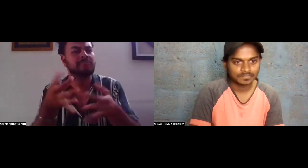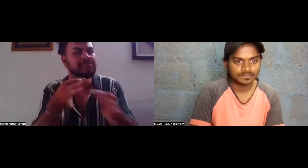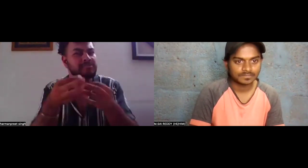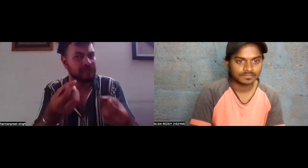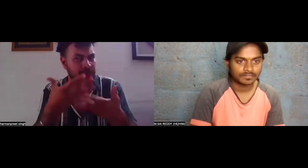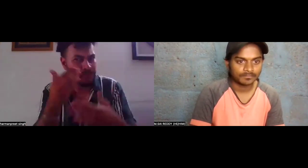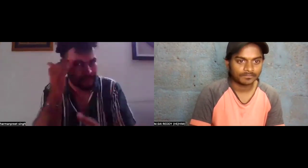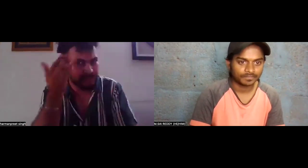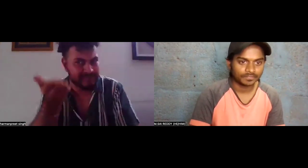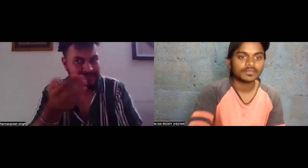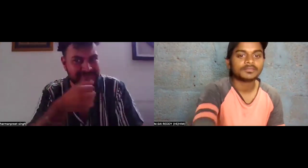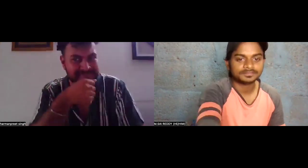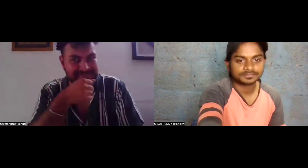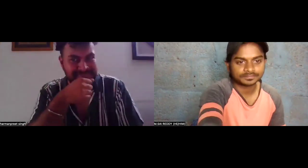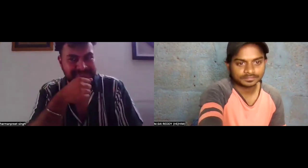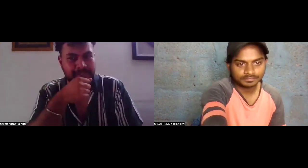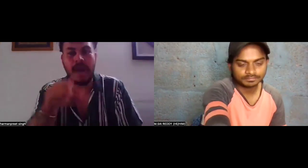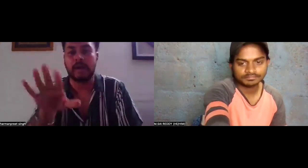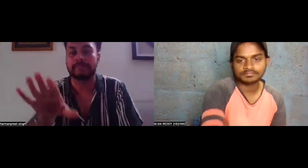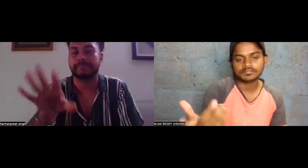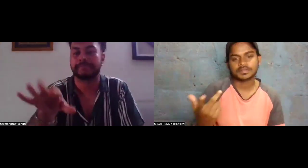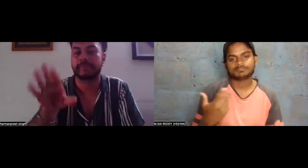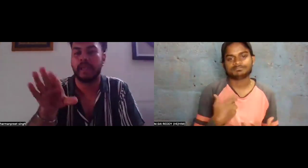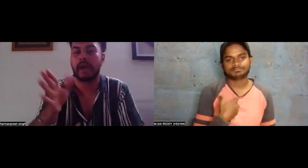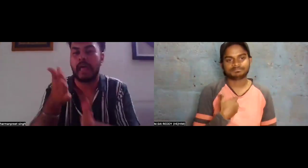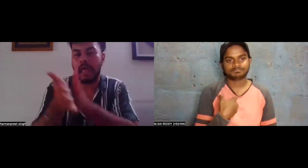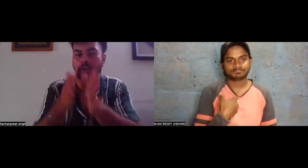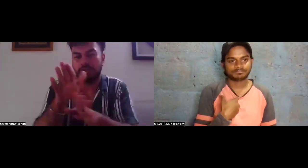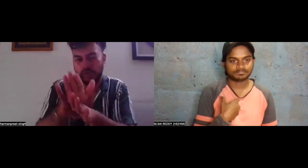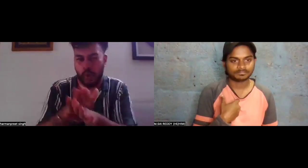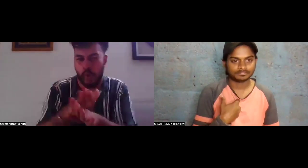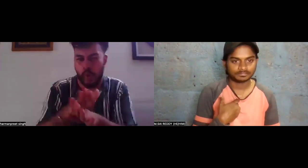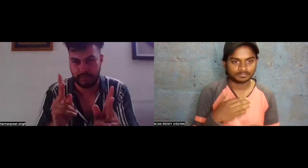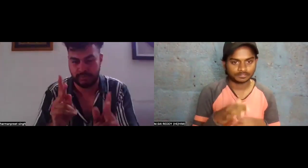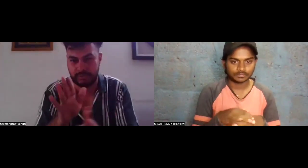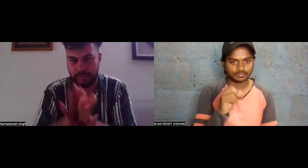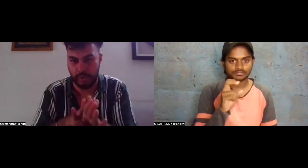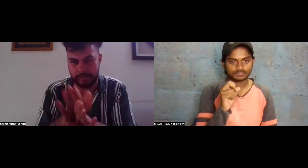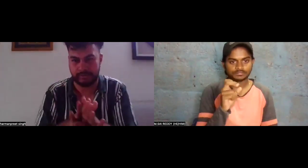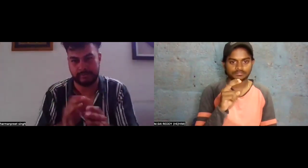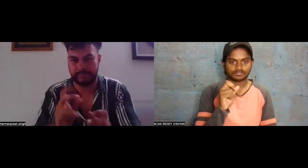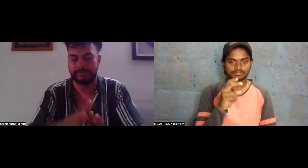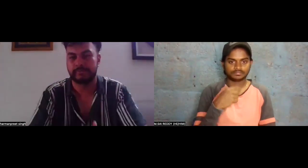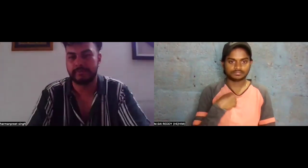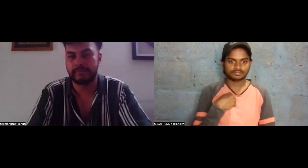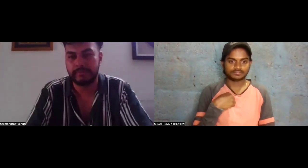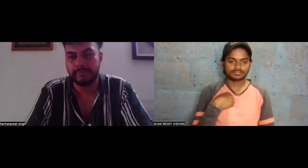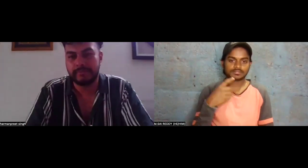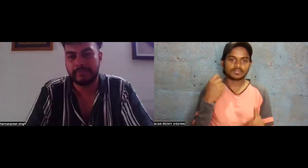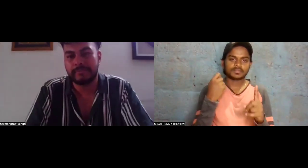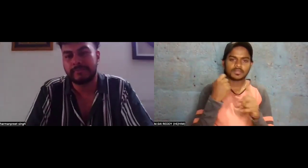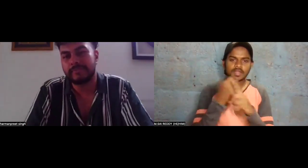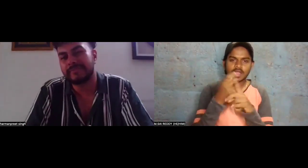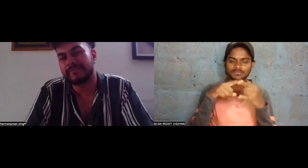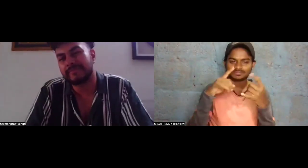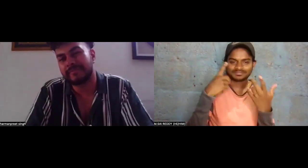So, how do communication barriers impact deaf LGBT community, LGBT individuals? Then kindly sign slowly,